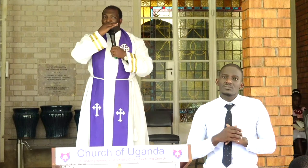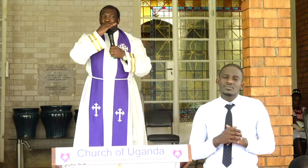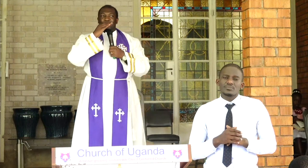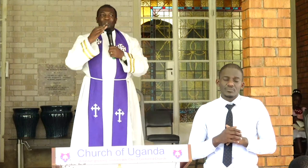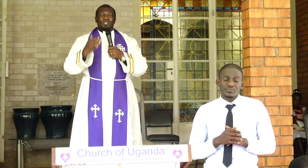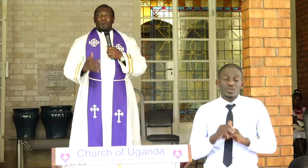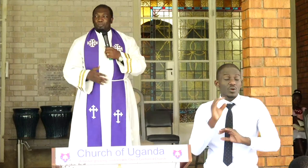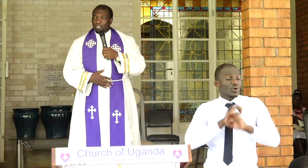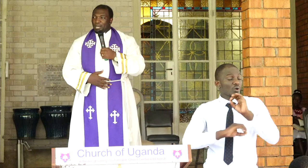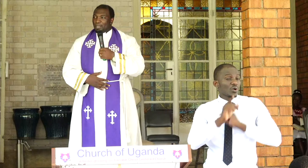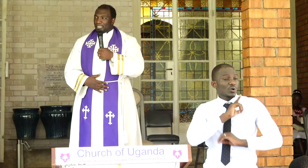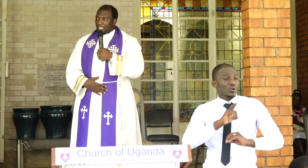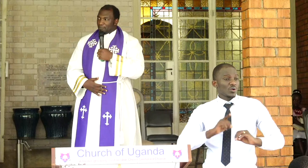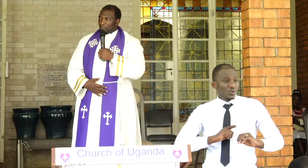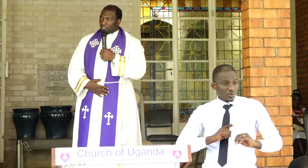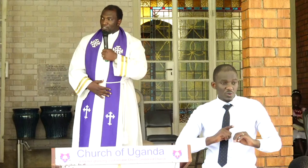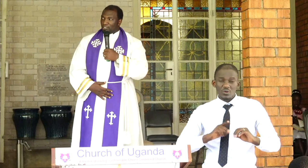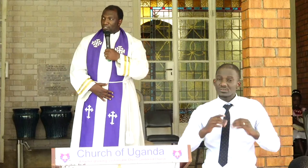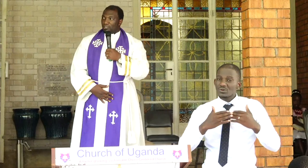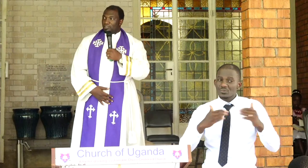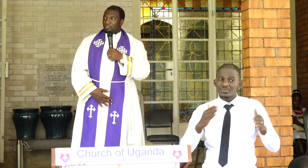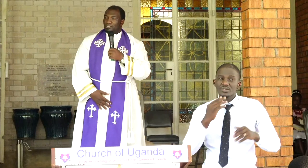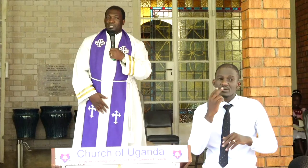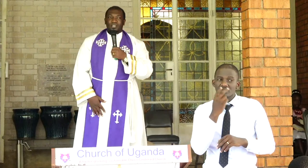Oh Lord, open our lips.